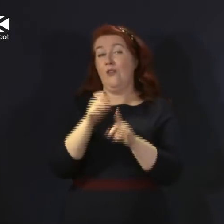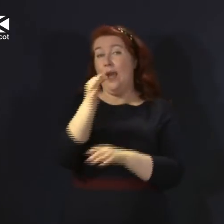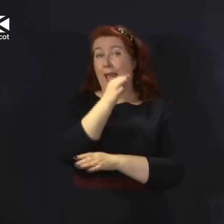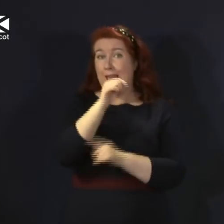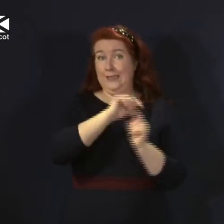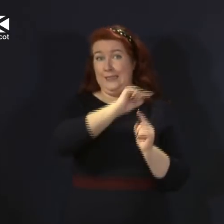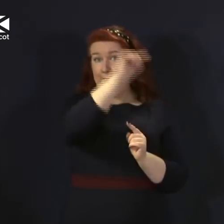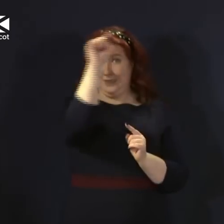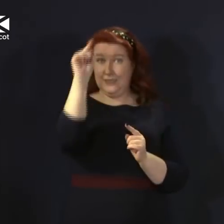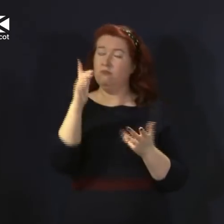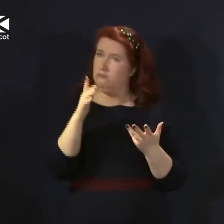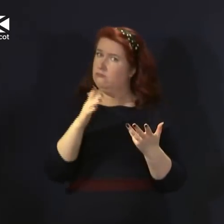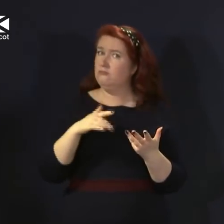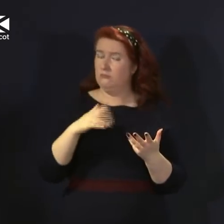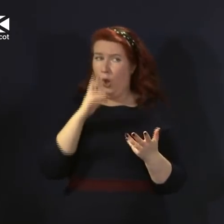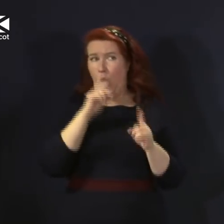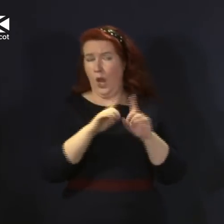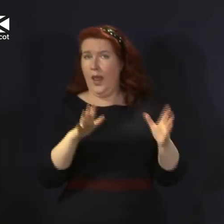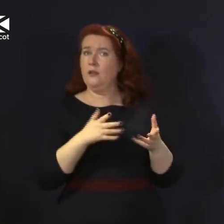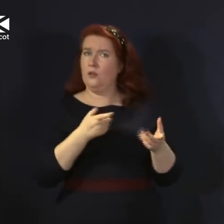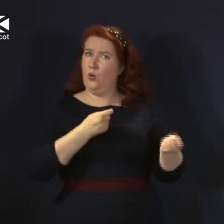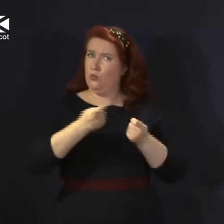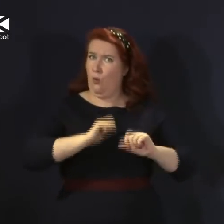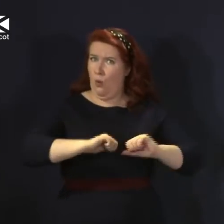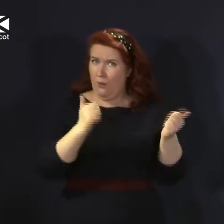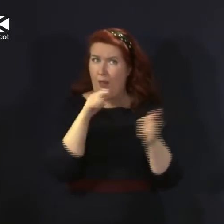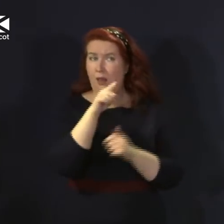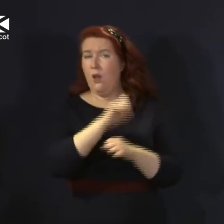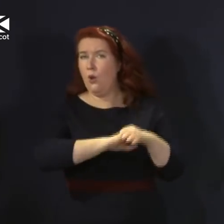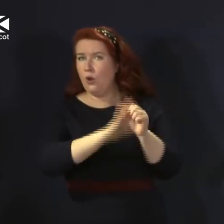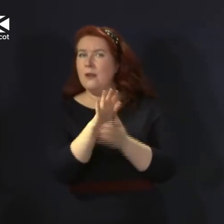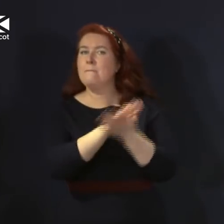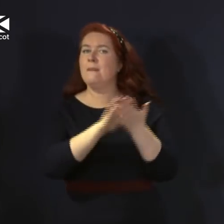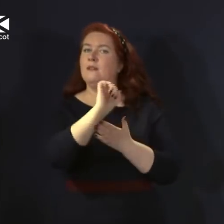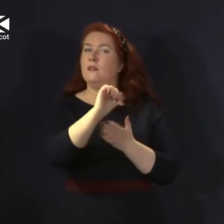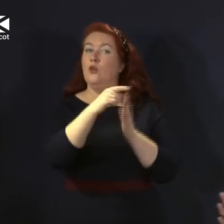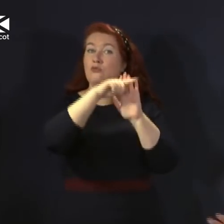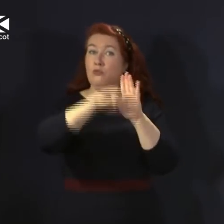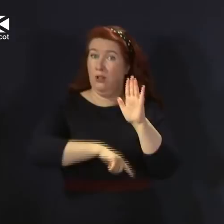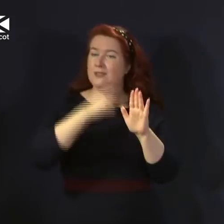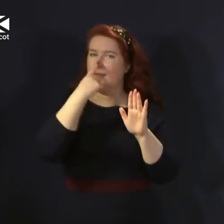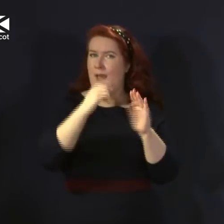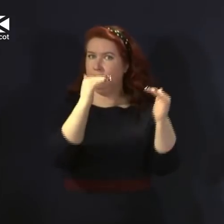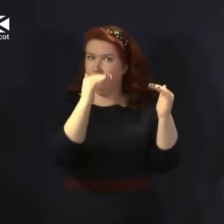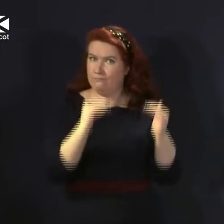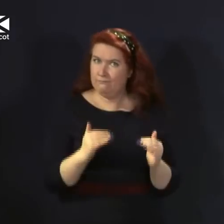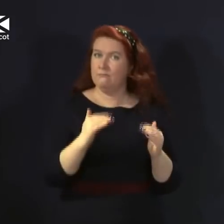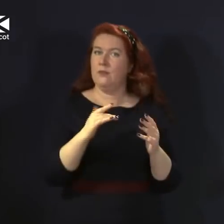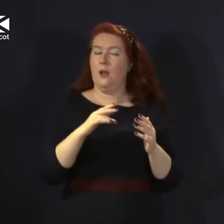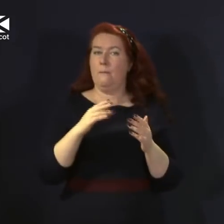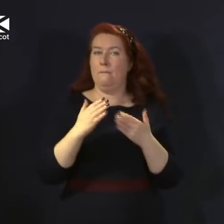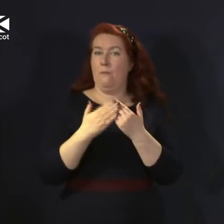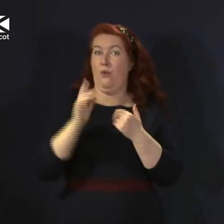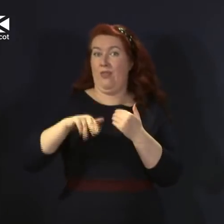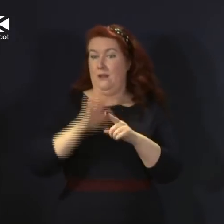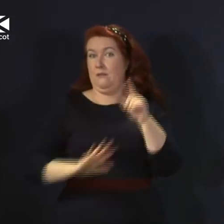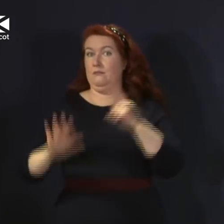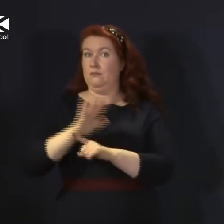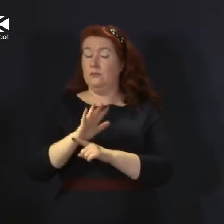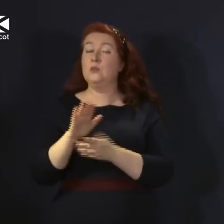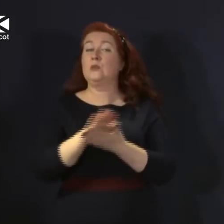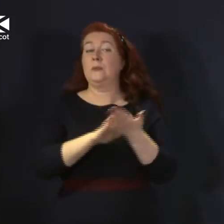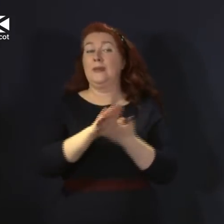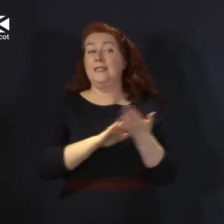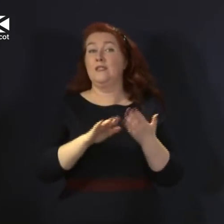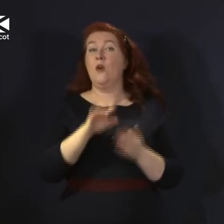communities is now sufficiently under control that we're able to ease restrictions there more quickly than we will do on the mainland. Therefore,